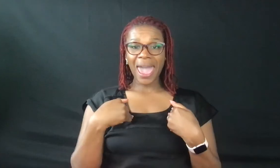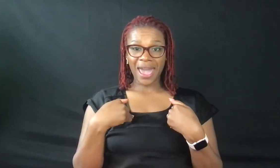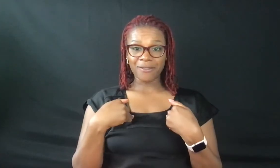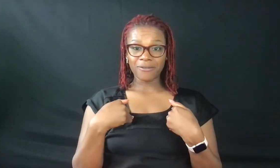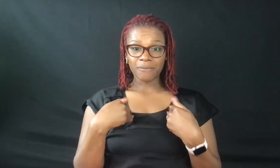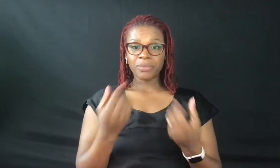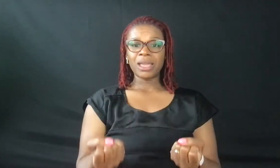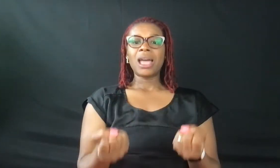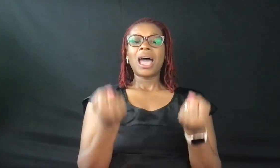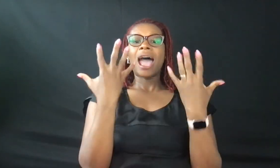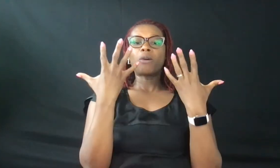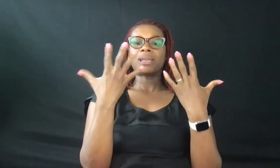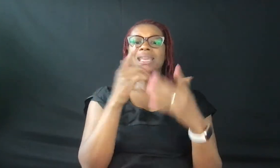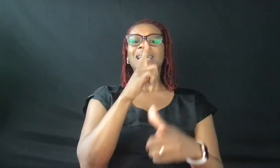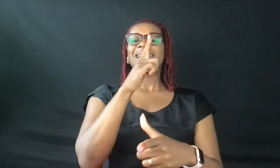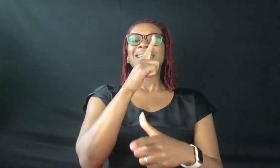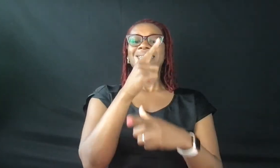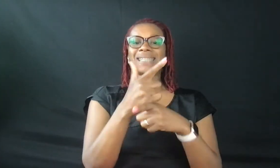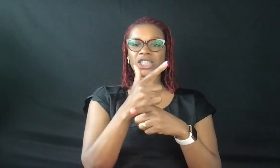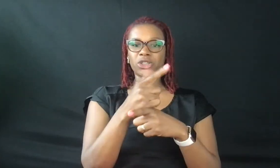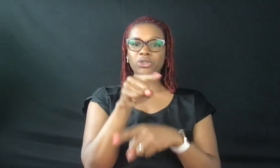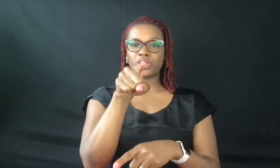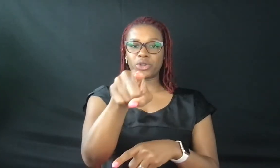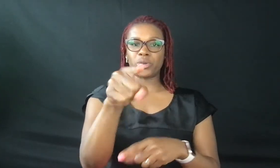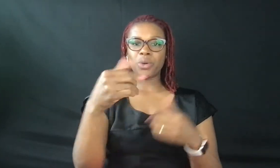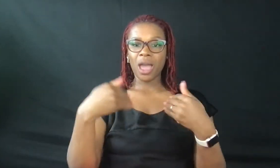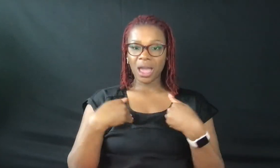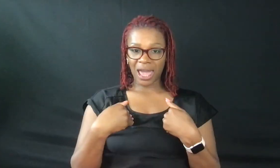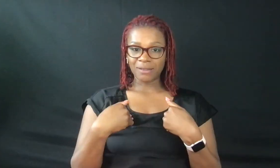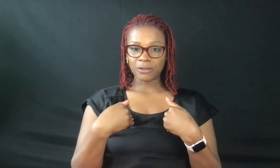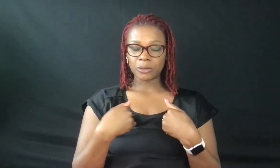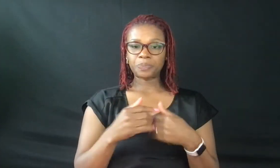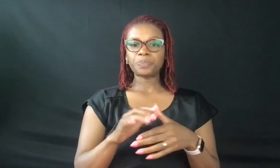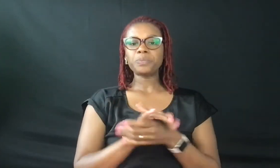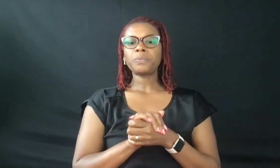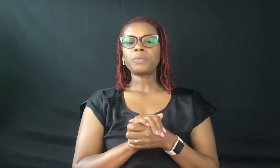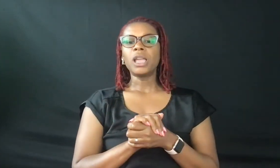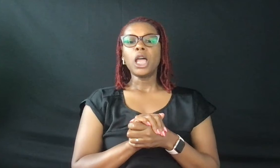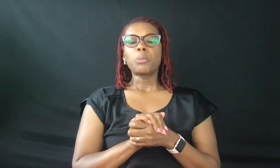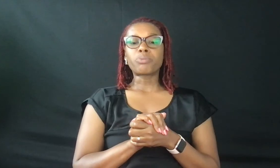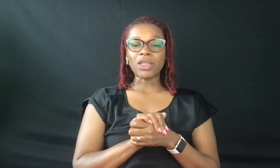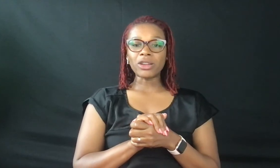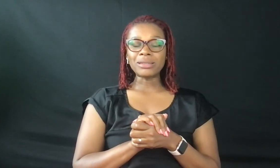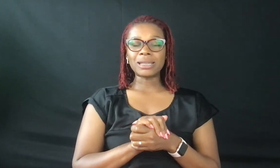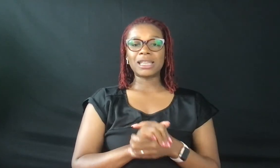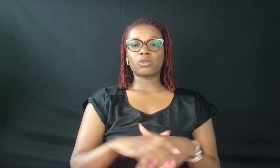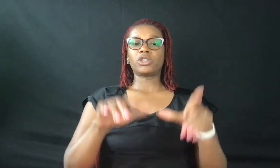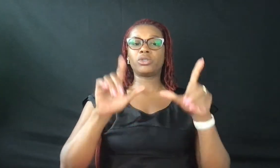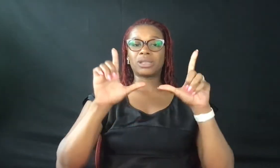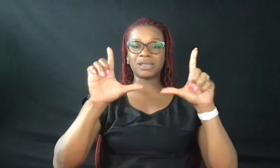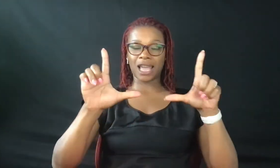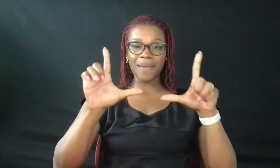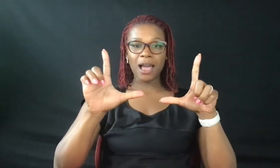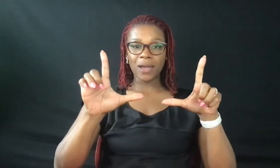have? How many sisters do you have? Brothers is going to use the same L